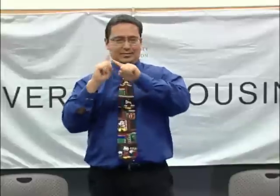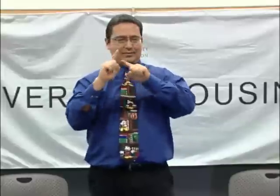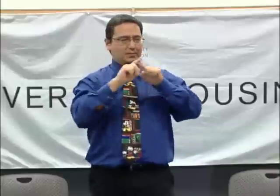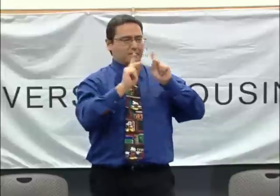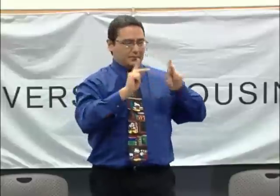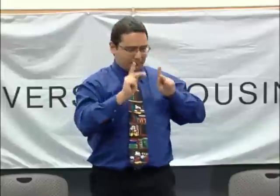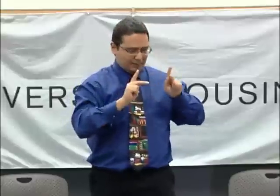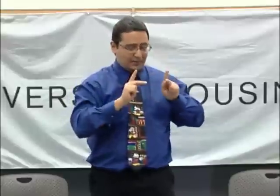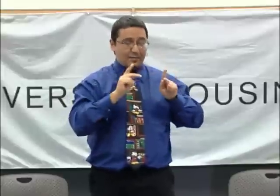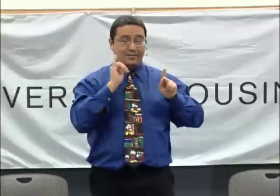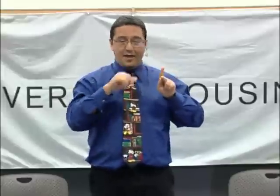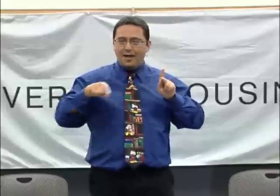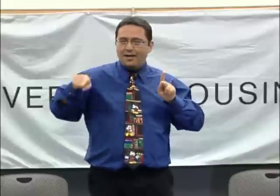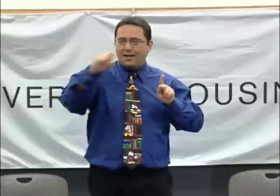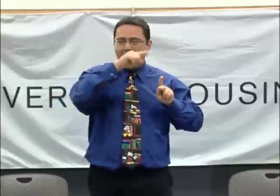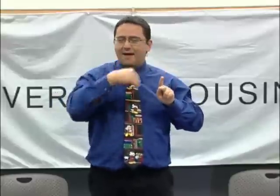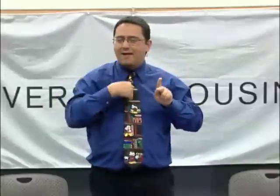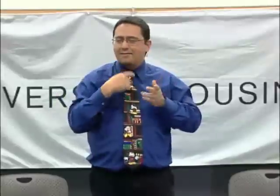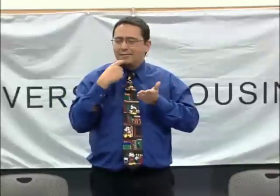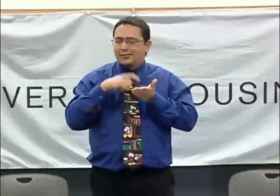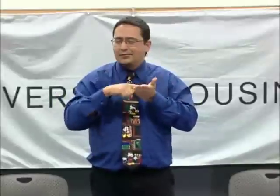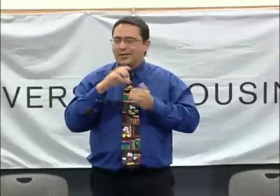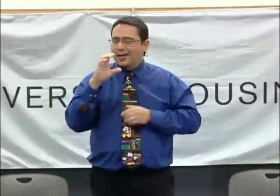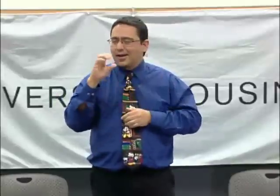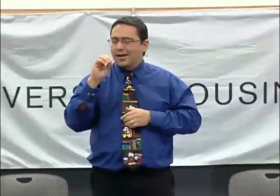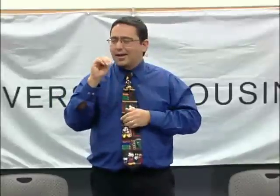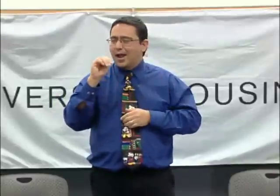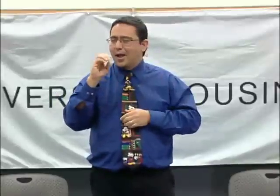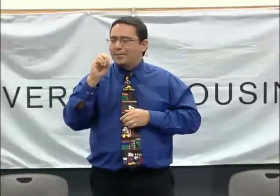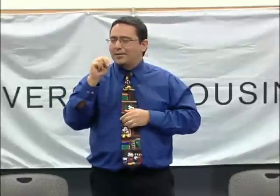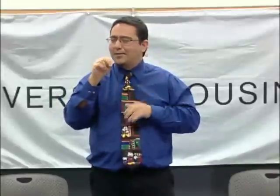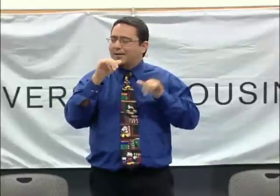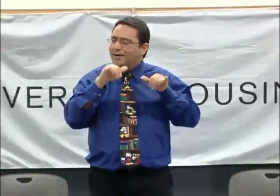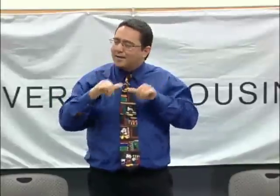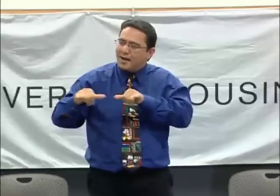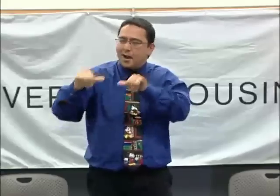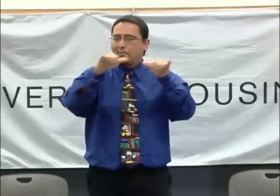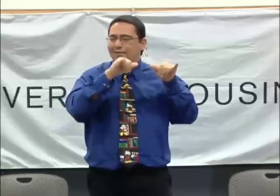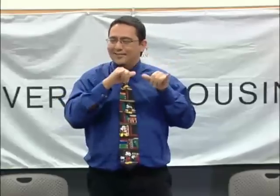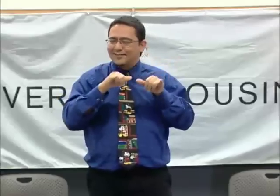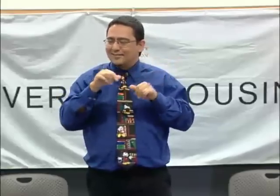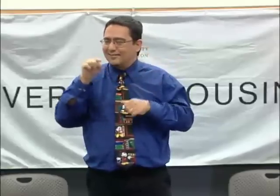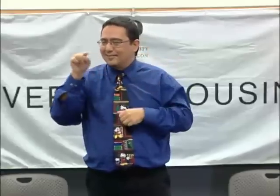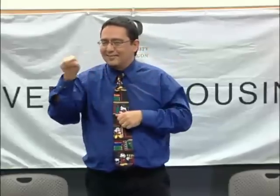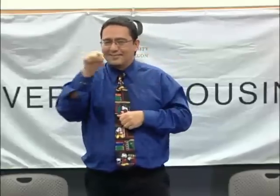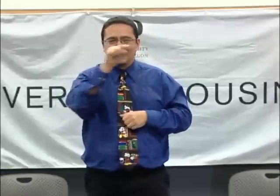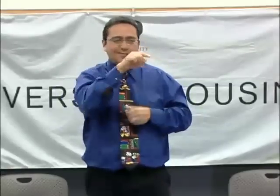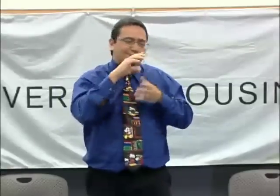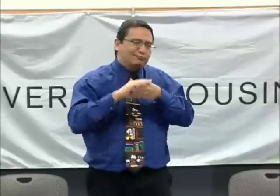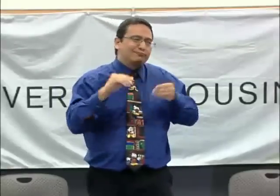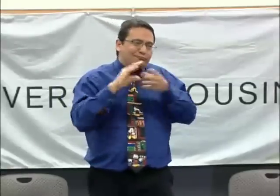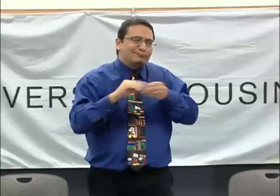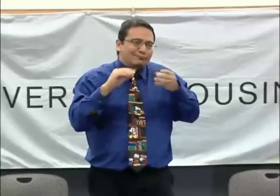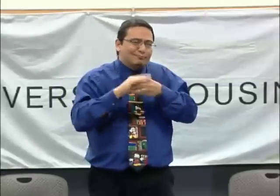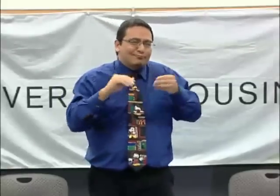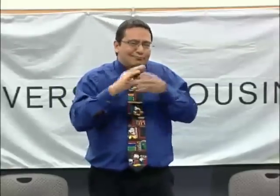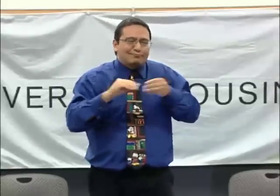poem using three different people and their commonalities. with